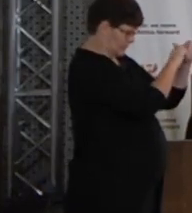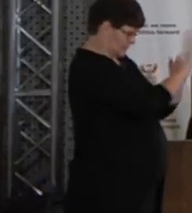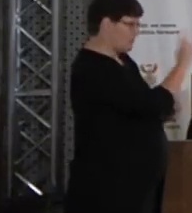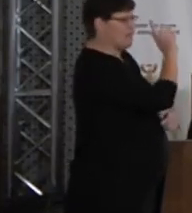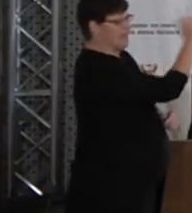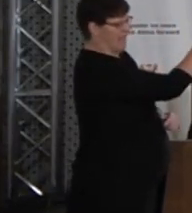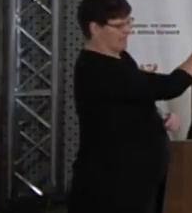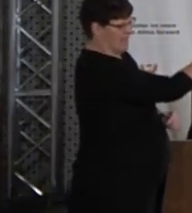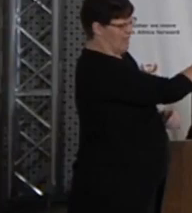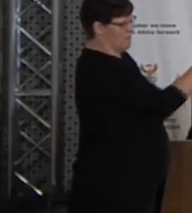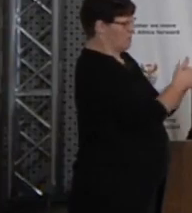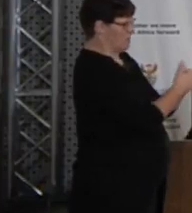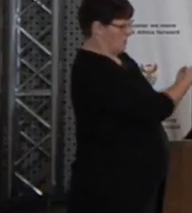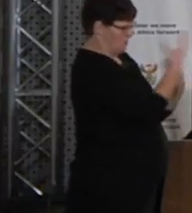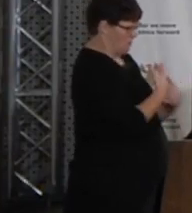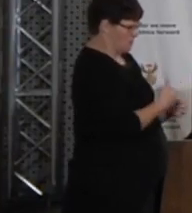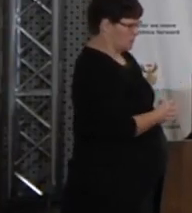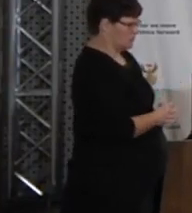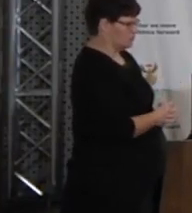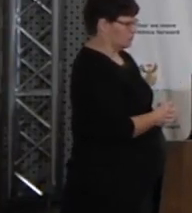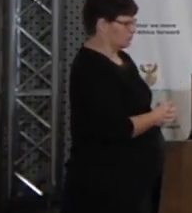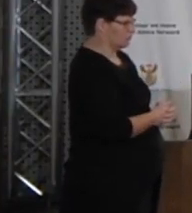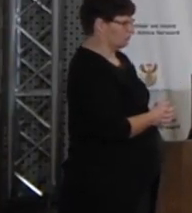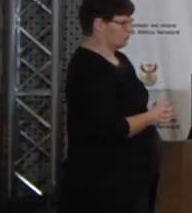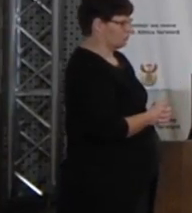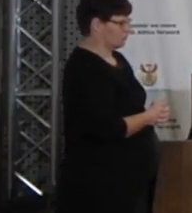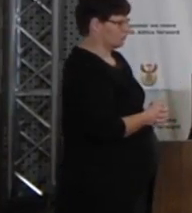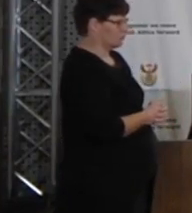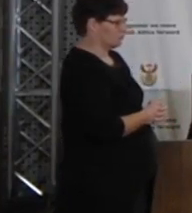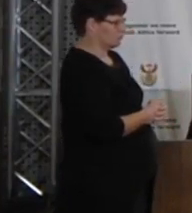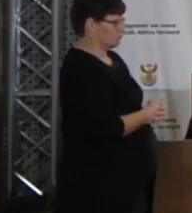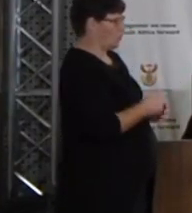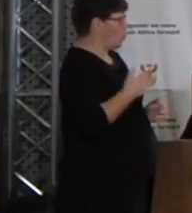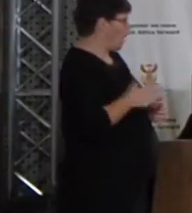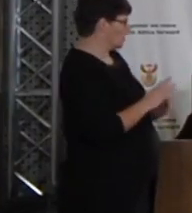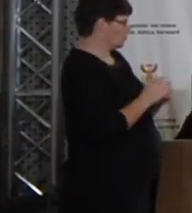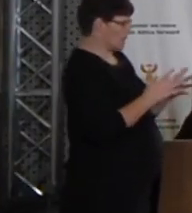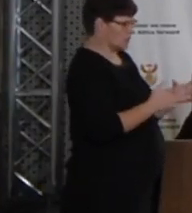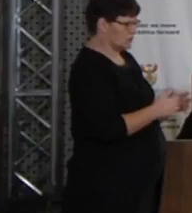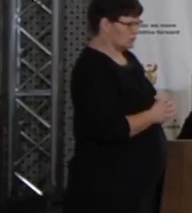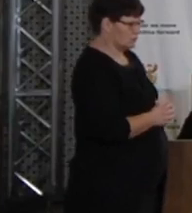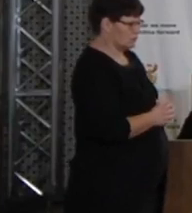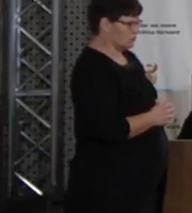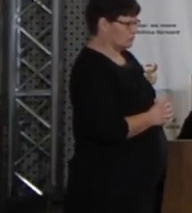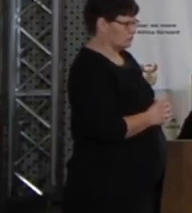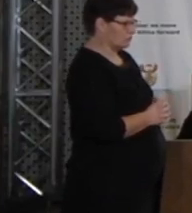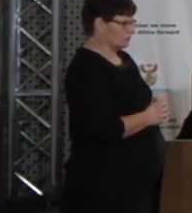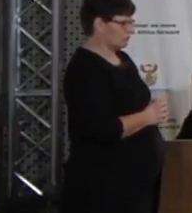later. Okay. Colleagues, let's then start. Who wants to start?